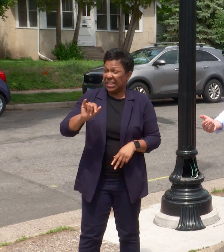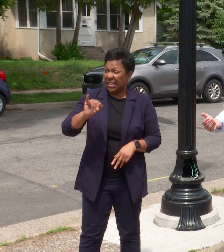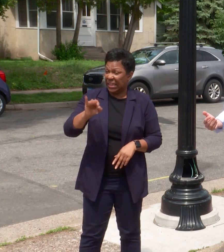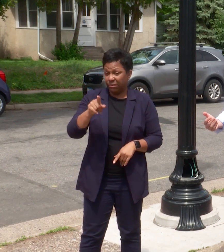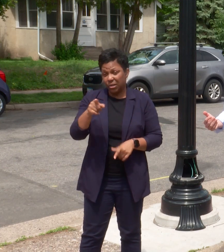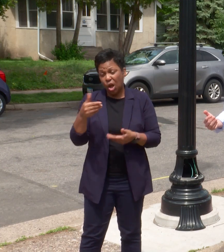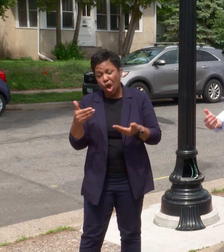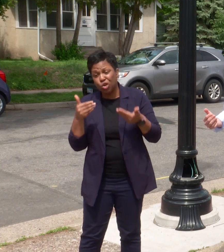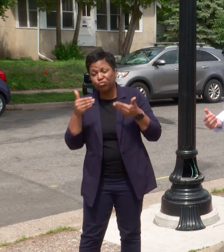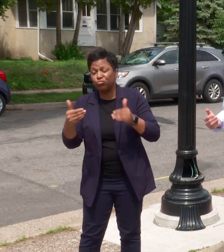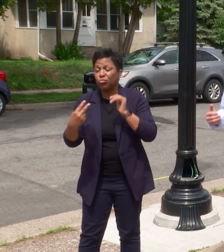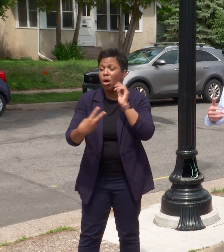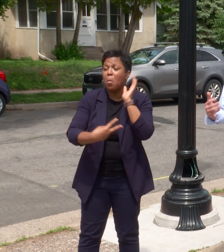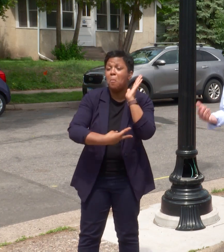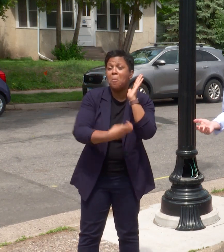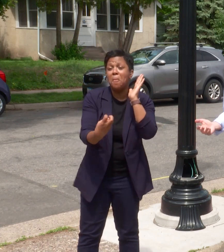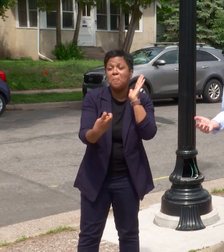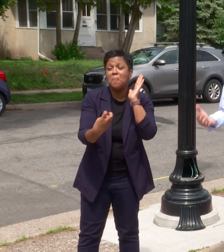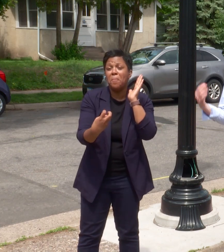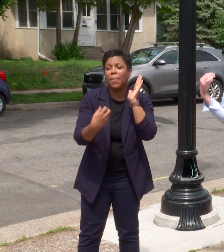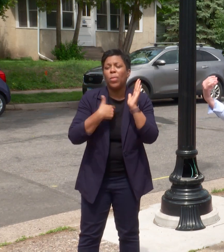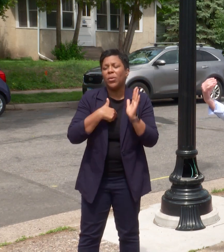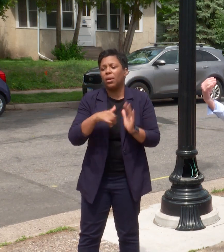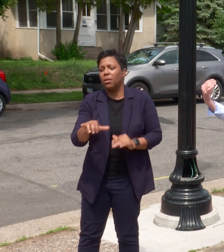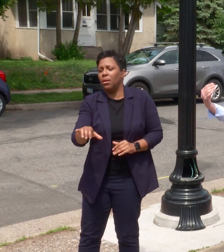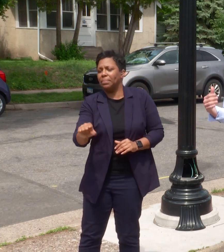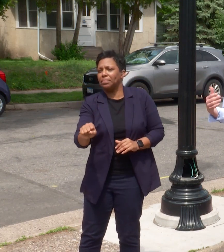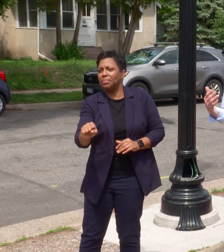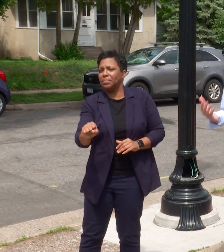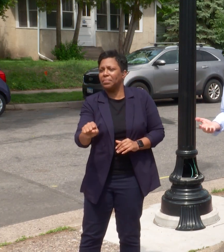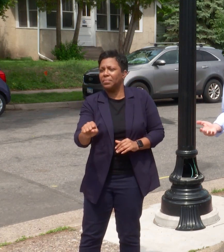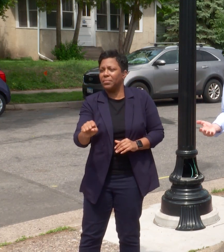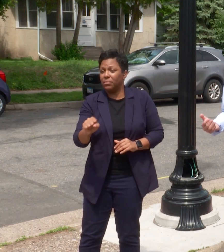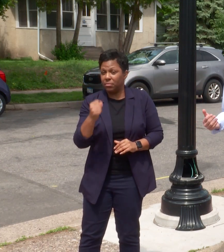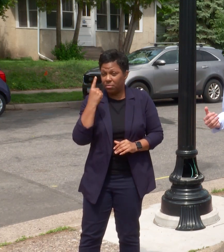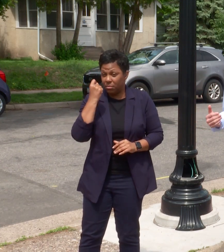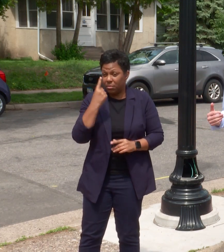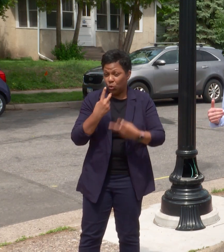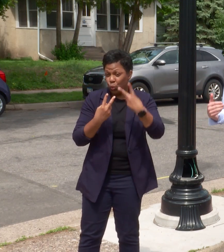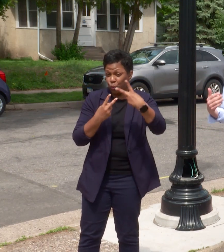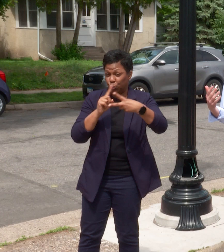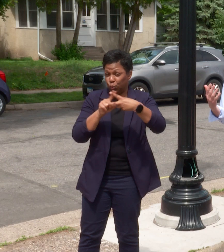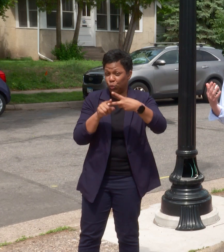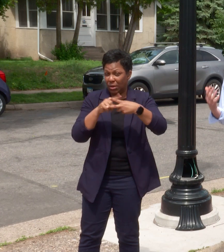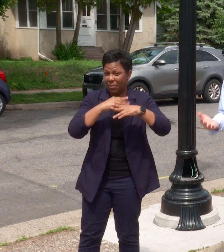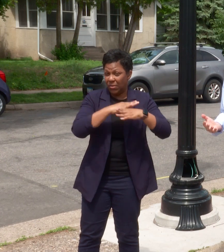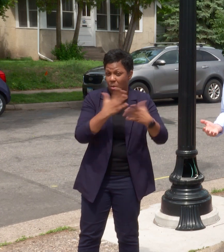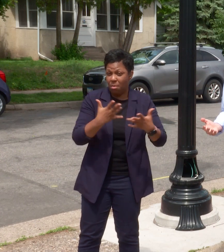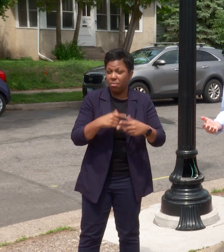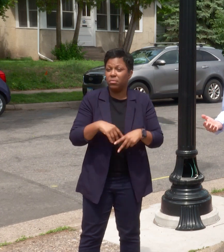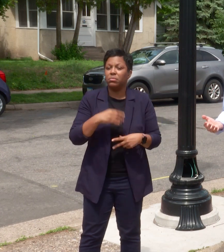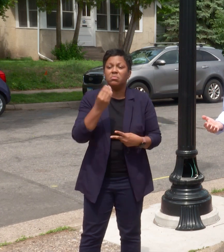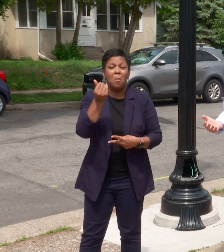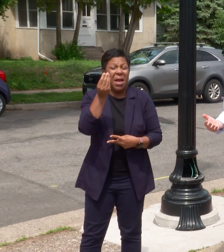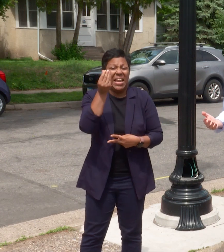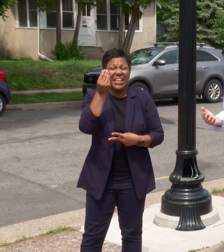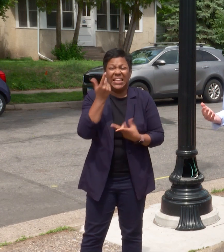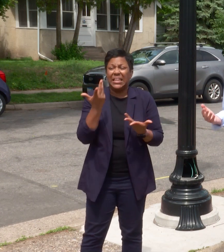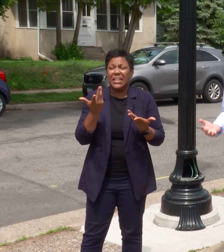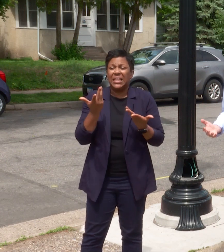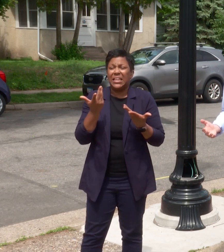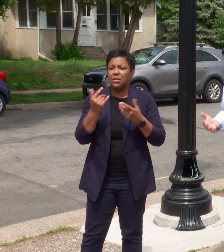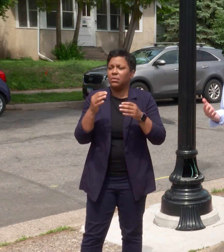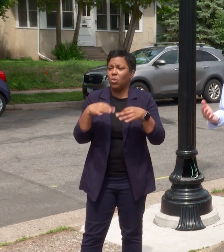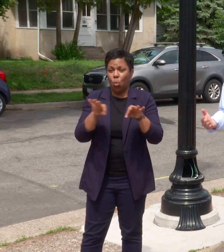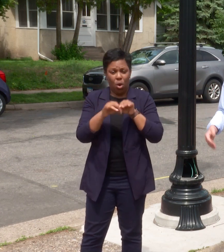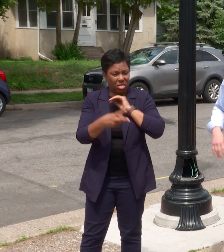lesser likelihood that you will make any money off of the profit because there's no copper wire there. There is a much greater likelihood that you're going to